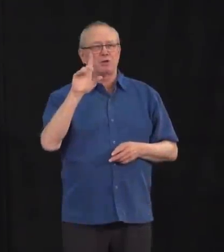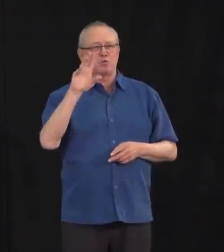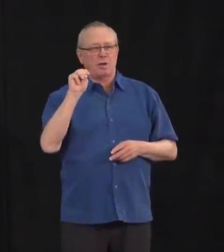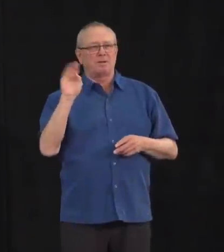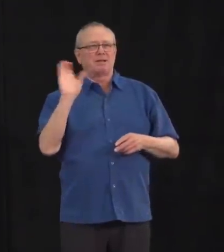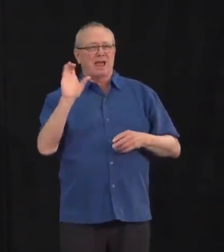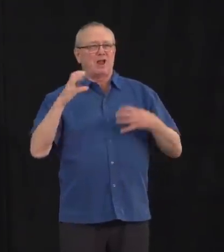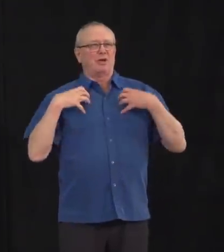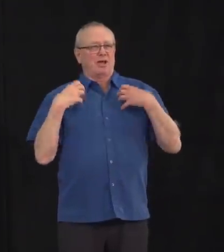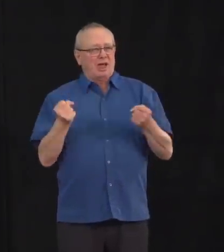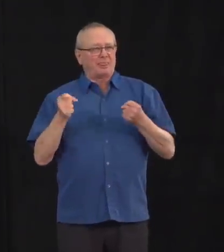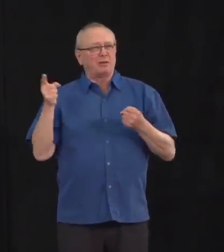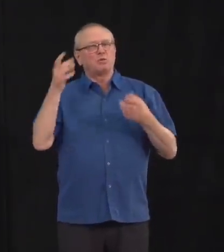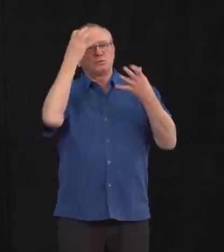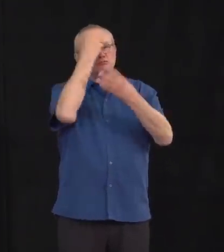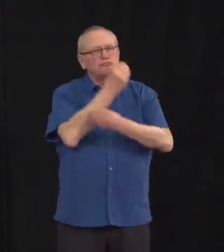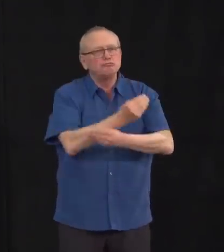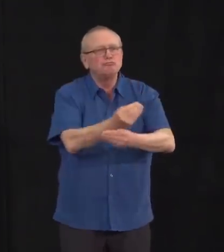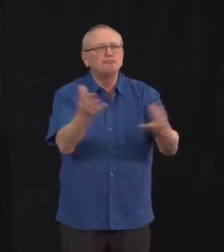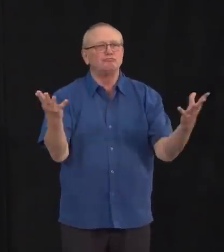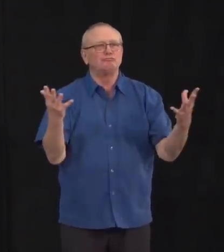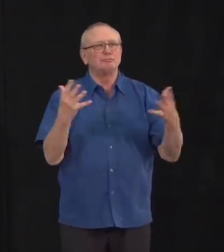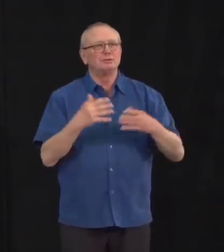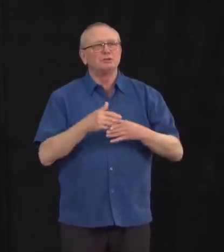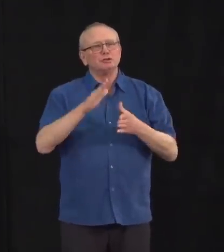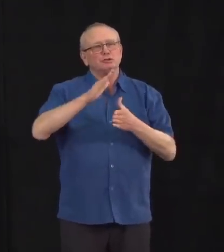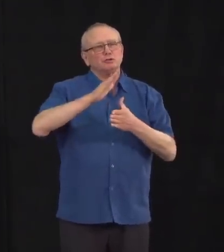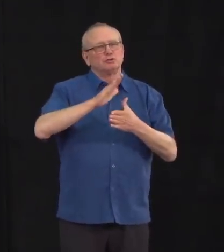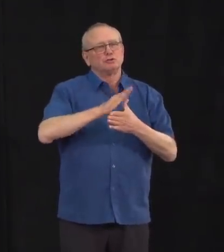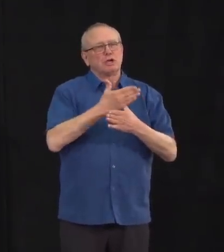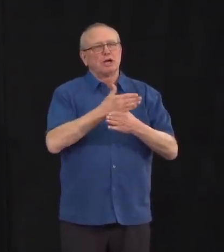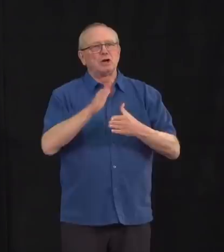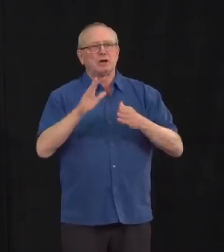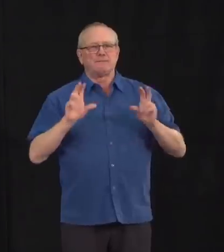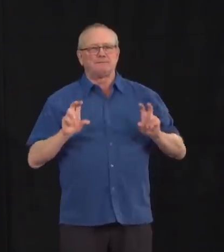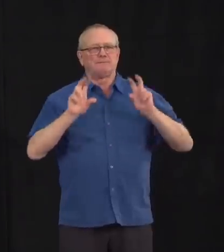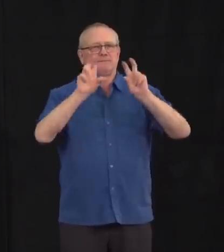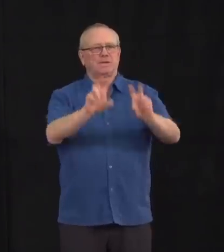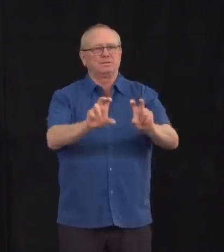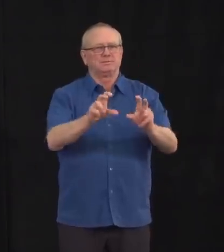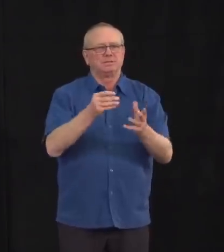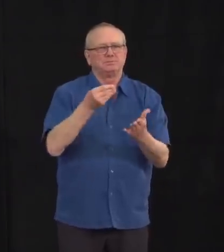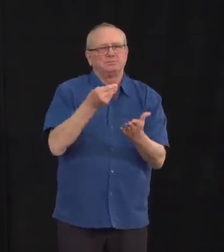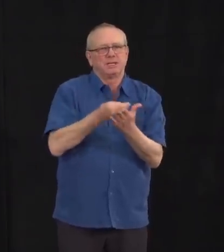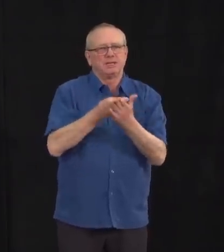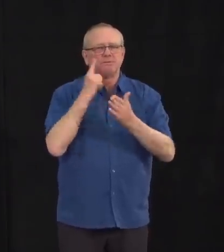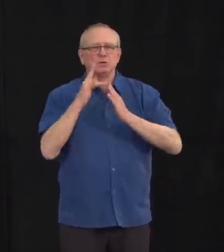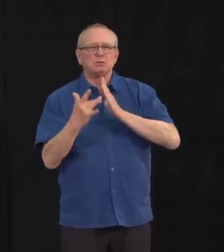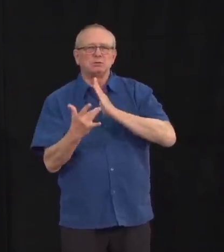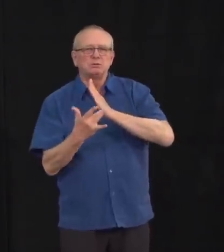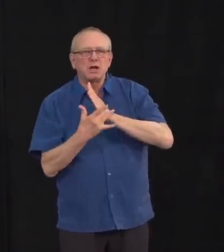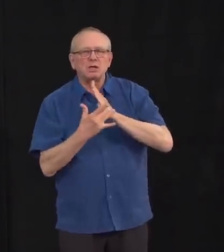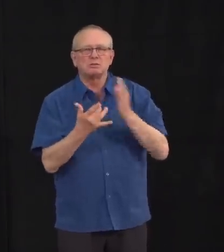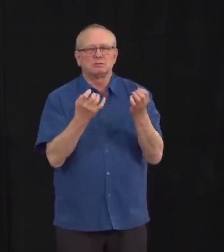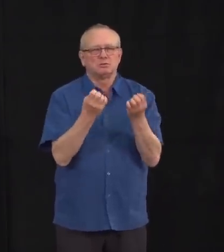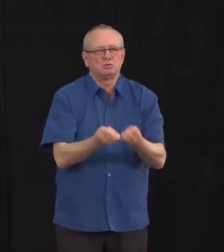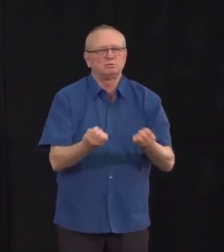which is to announce a shared investment in new technology and equipment, which will more than double our province's testing capacity